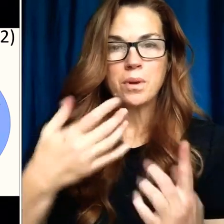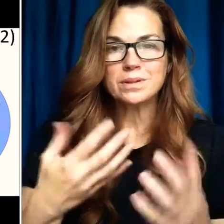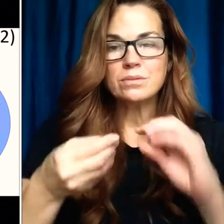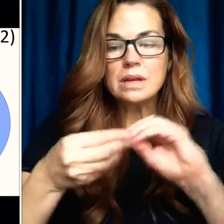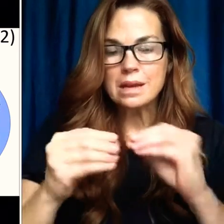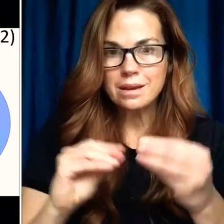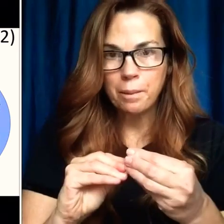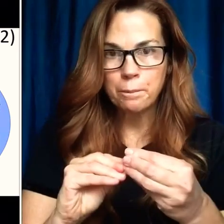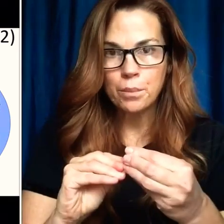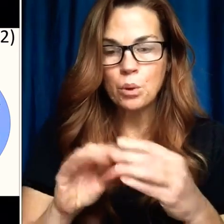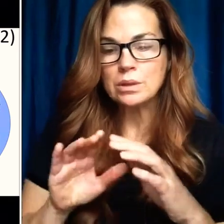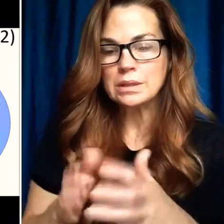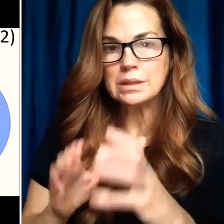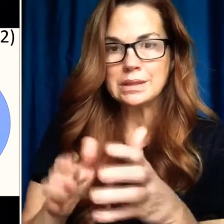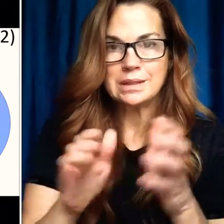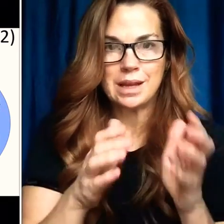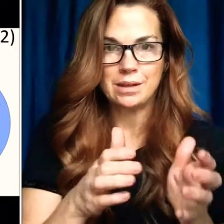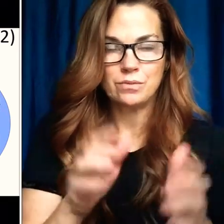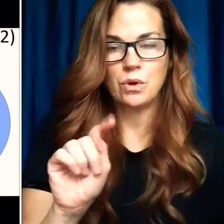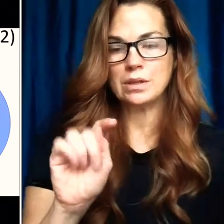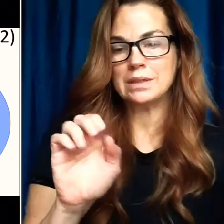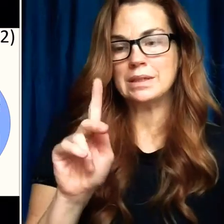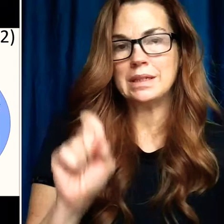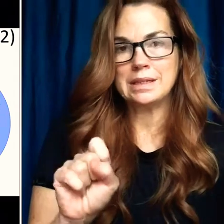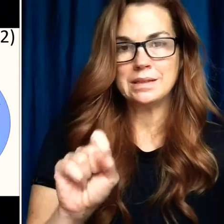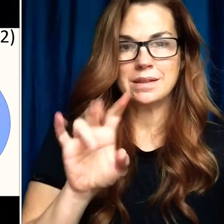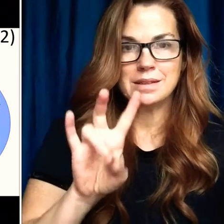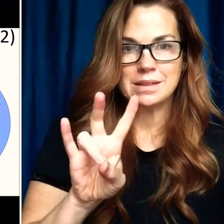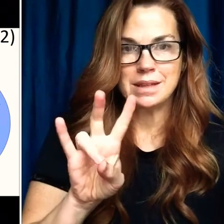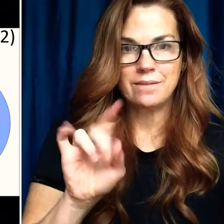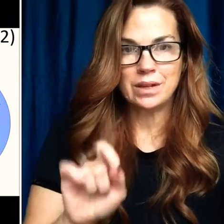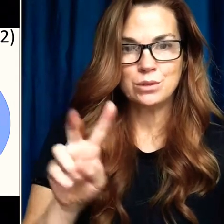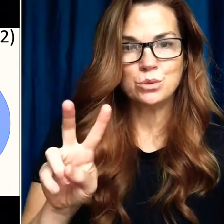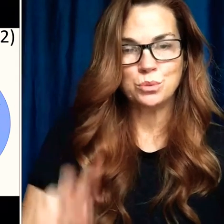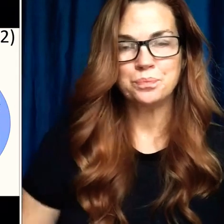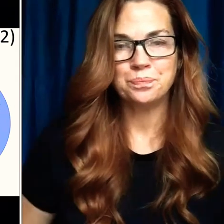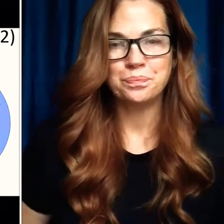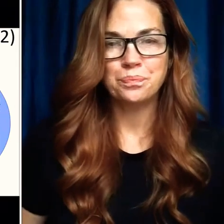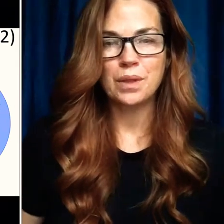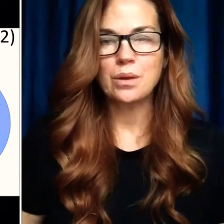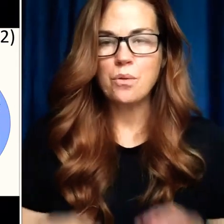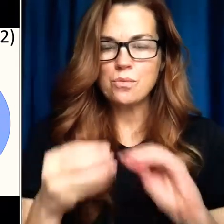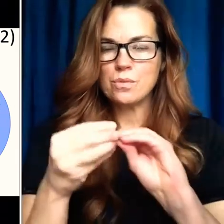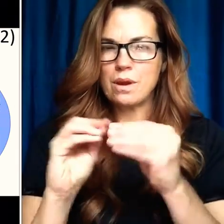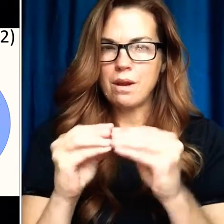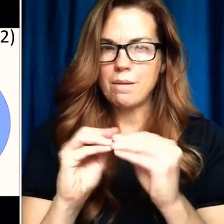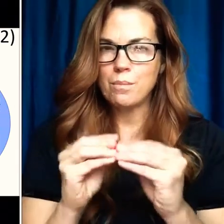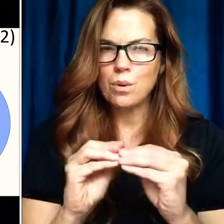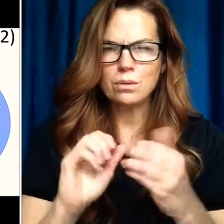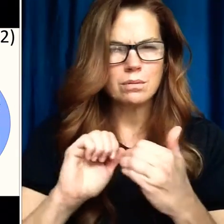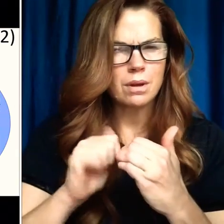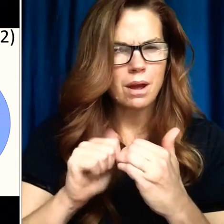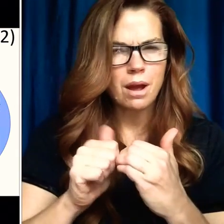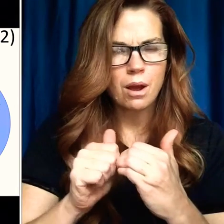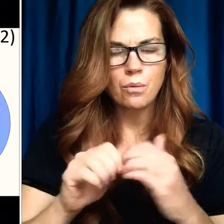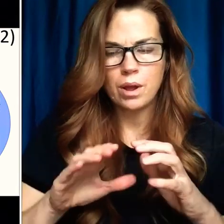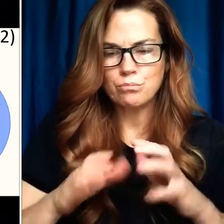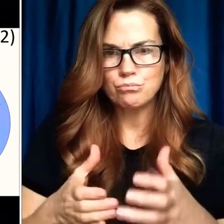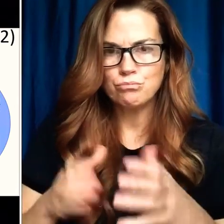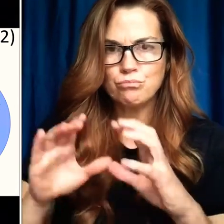numbers into sets? Well, we put numbers into a set based upon those numbers